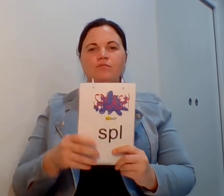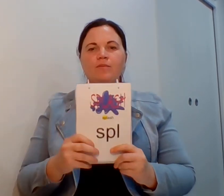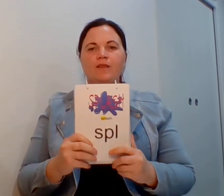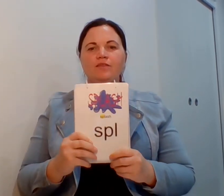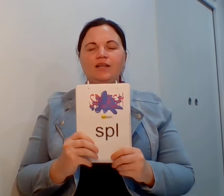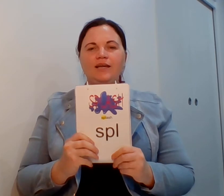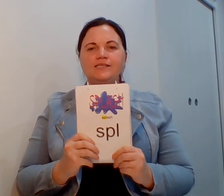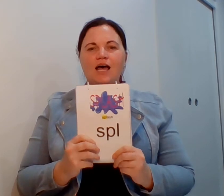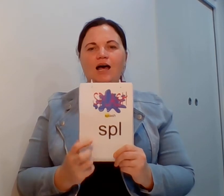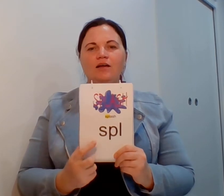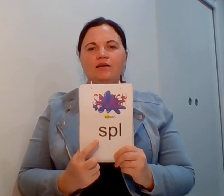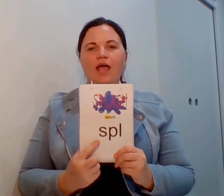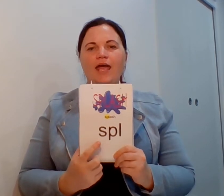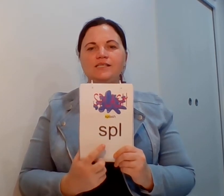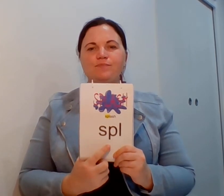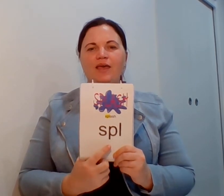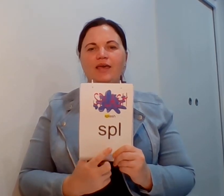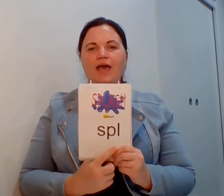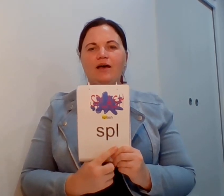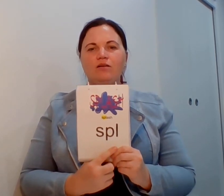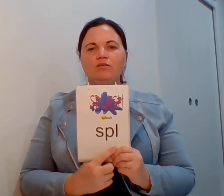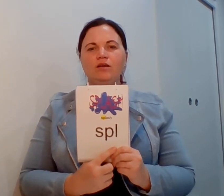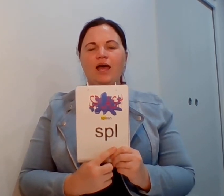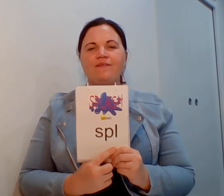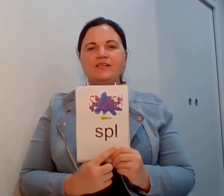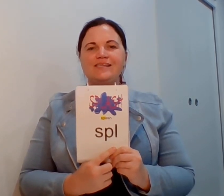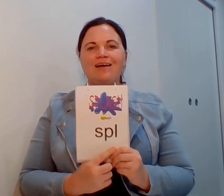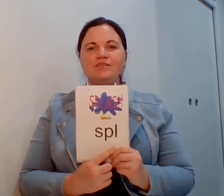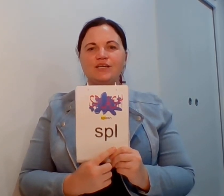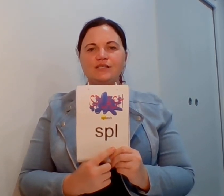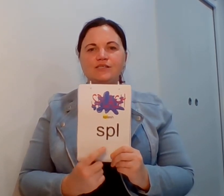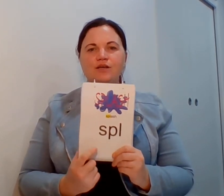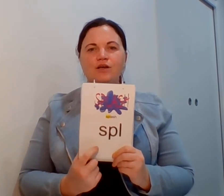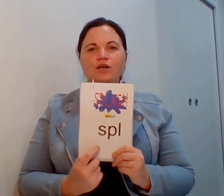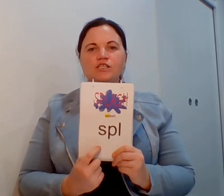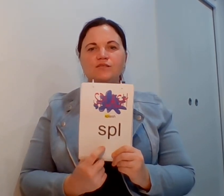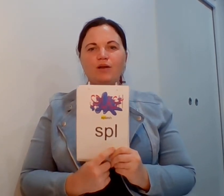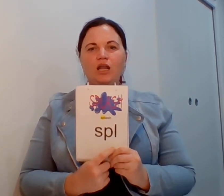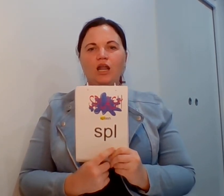The letters are SPL and the sound is SPL.